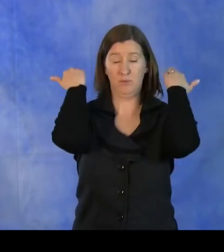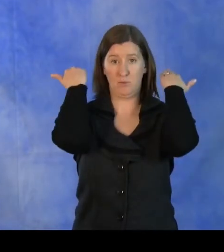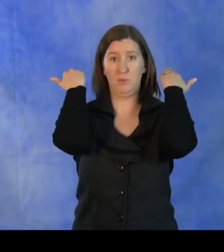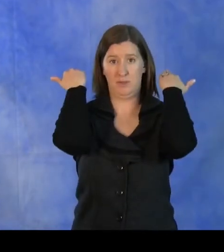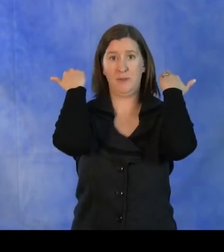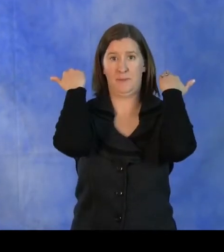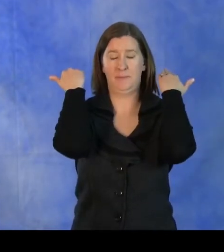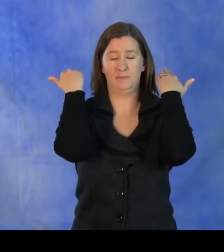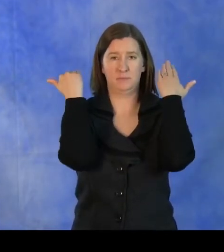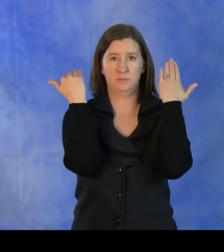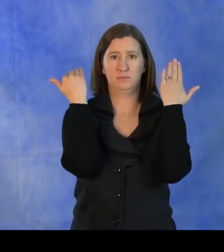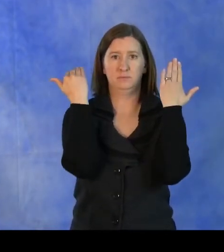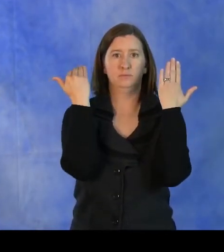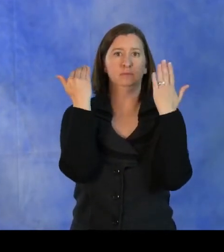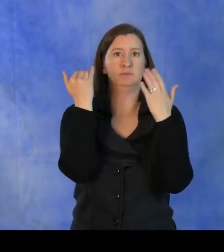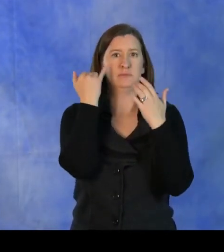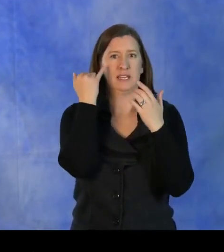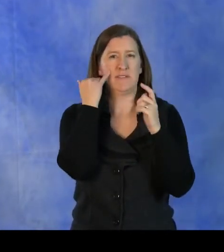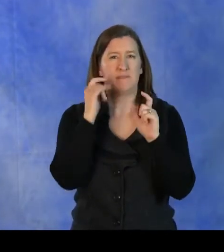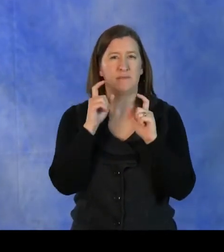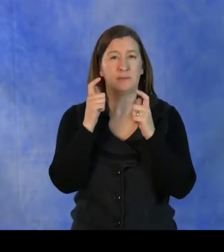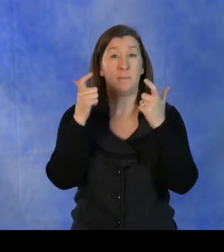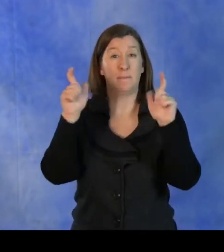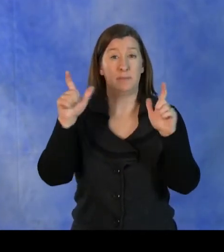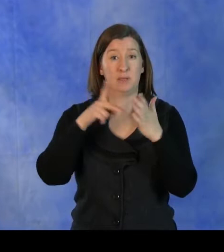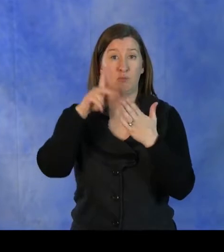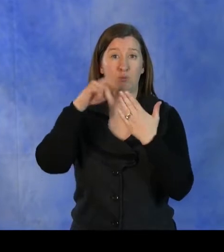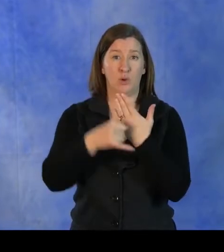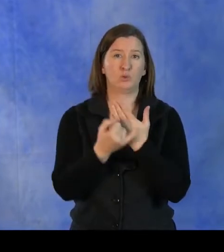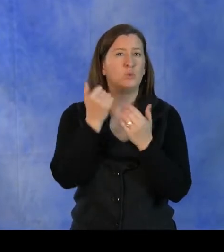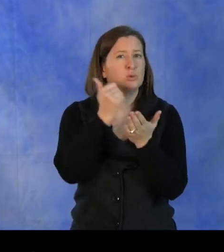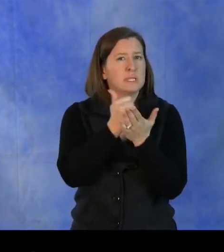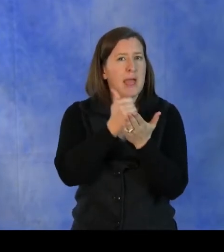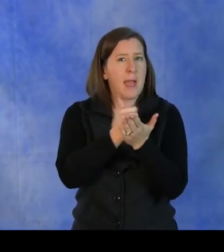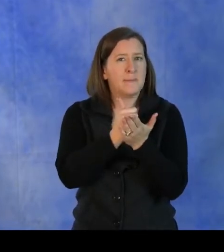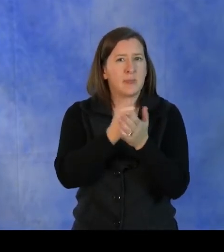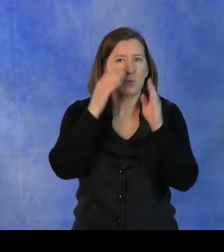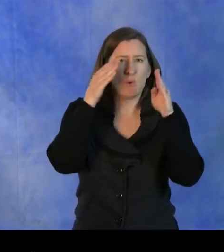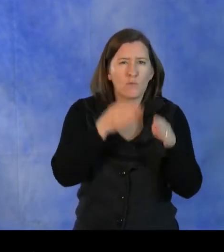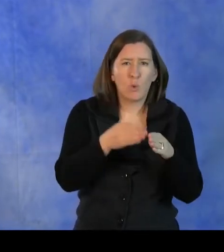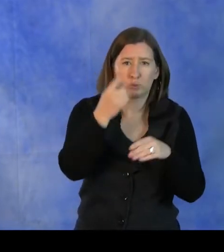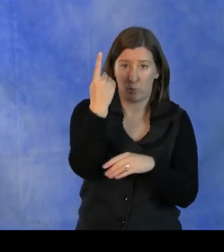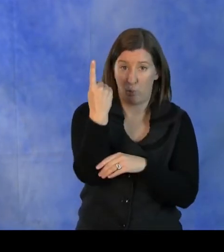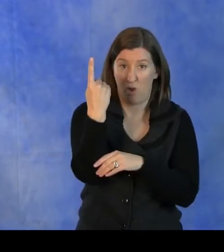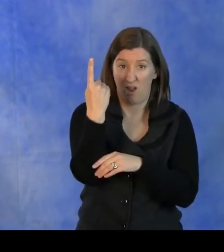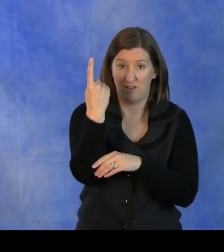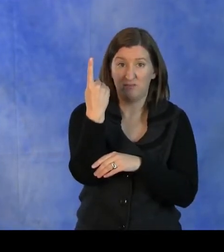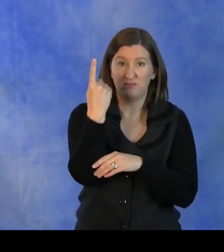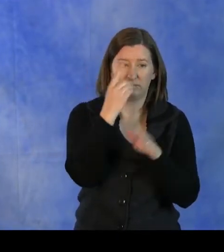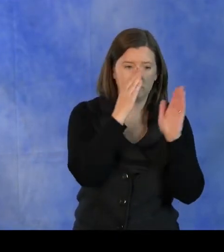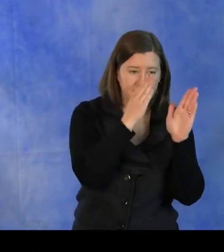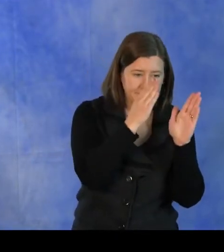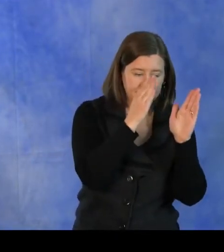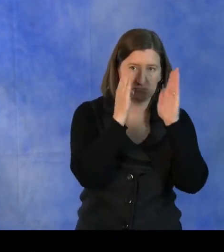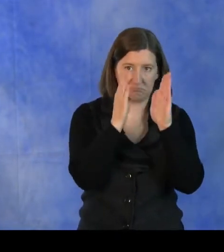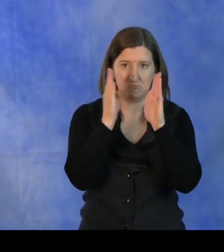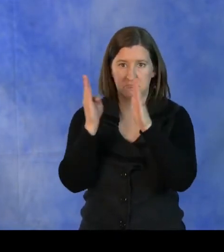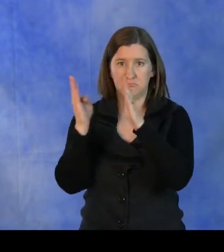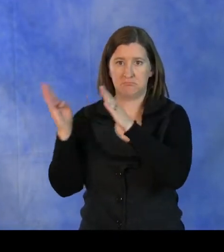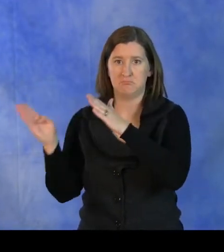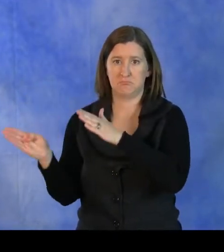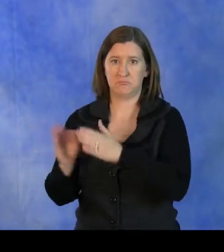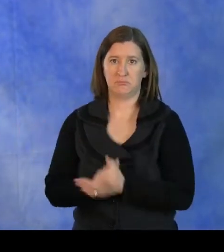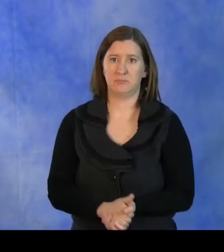Sometimes the students will feel very overwhelmed if you give them a big project. So if you help them focus